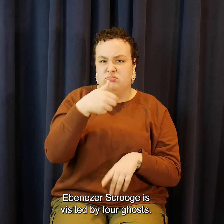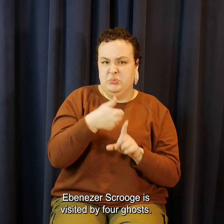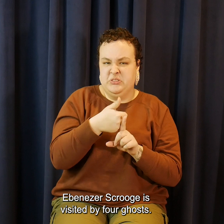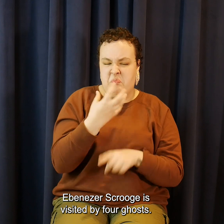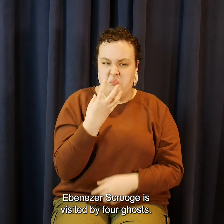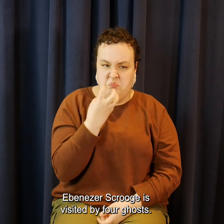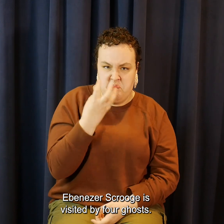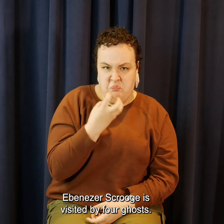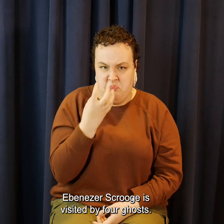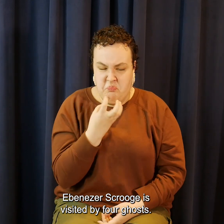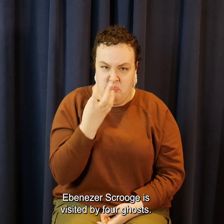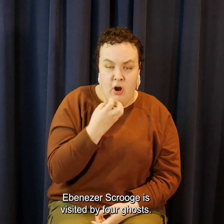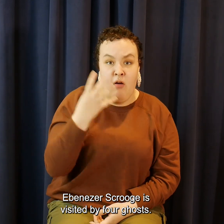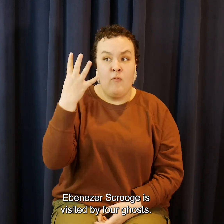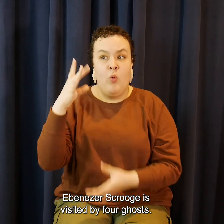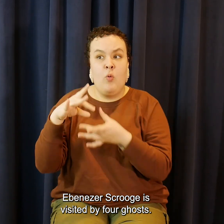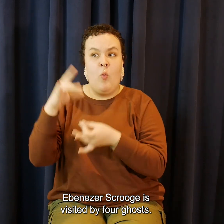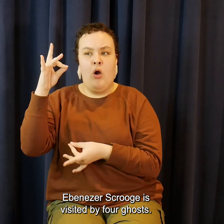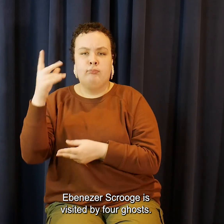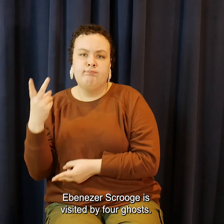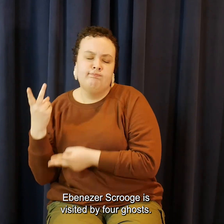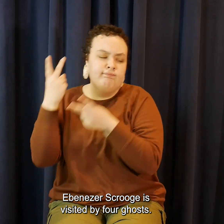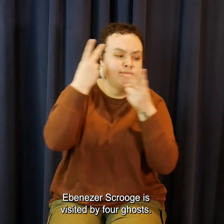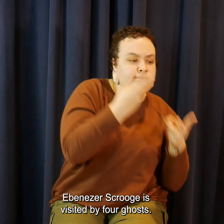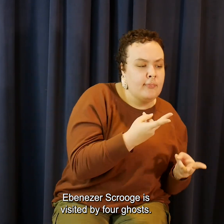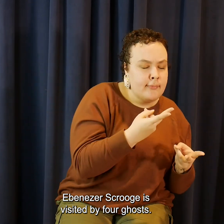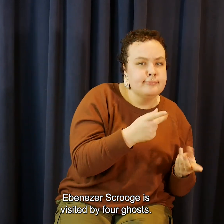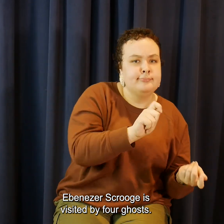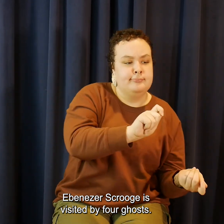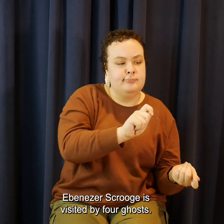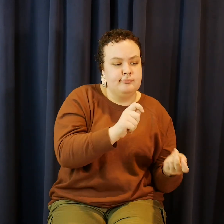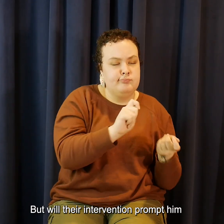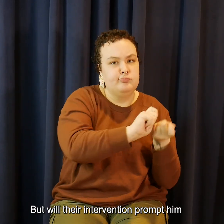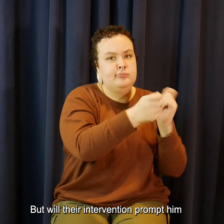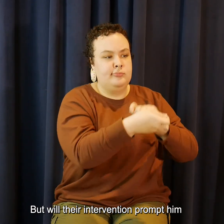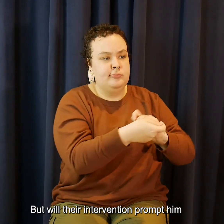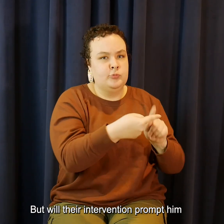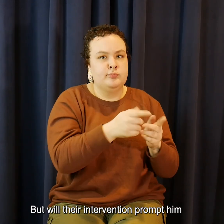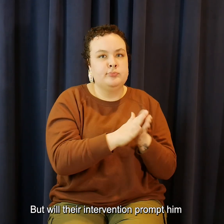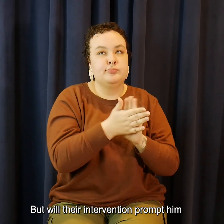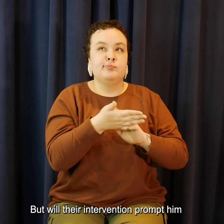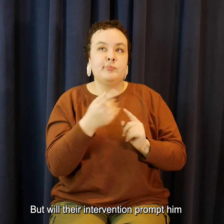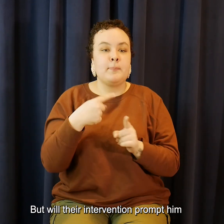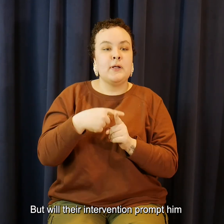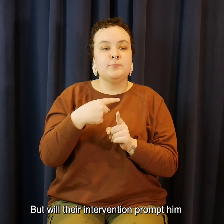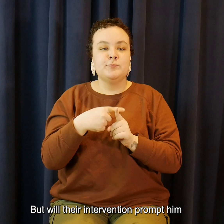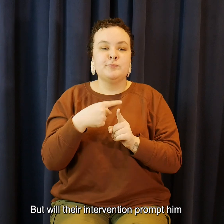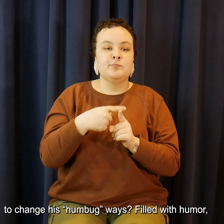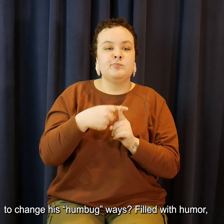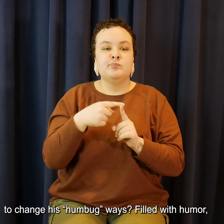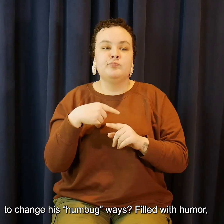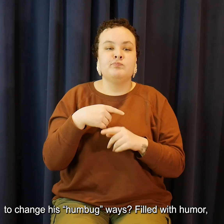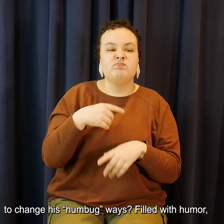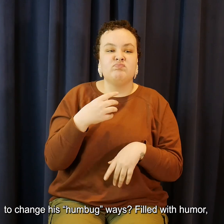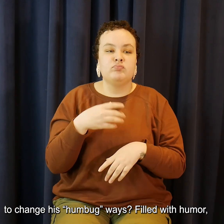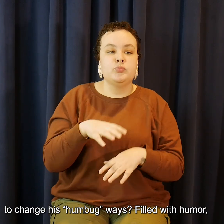Scrooge is visited by 4 ghosts. But will their intervention prompt him to change his